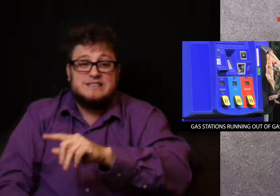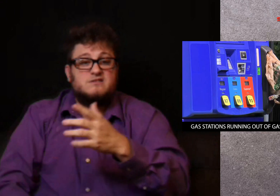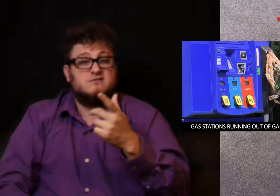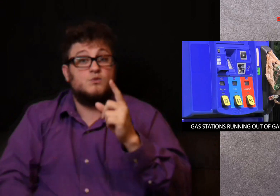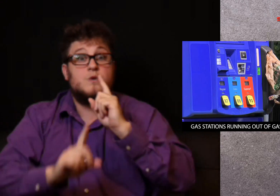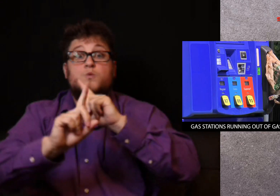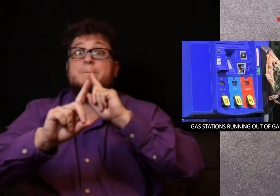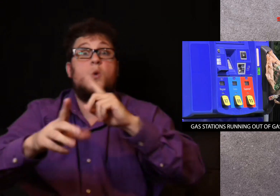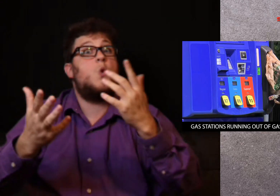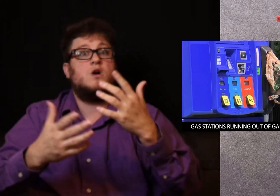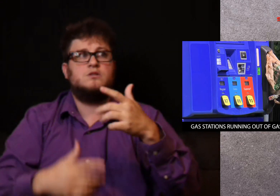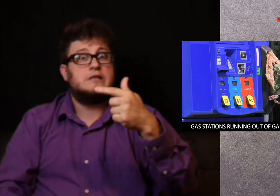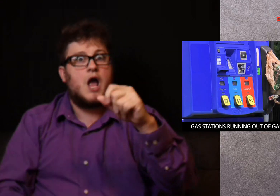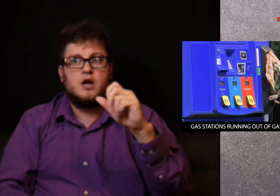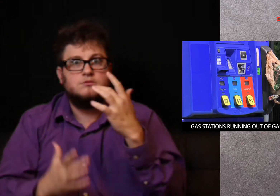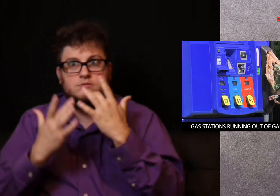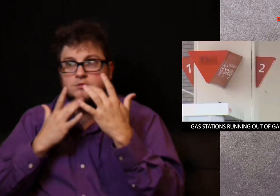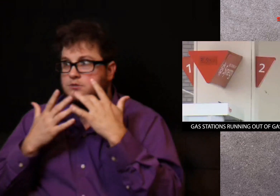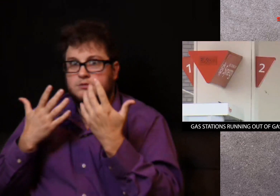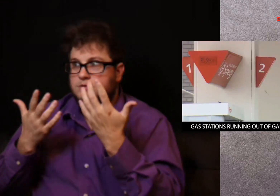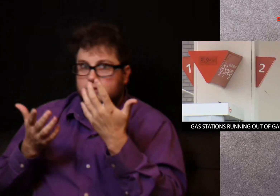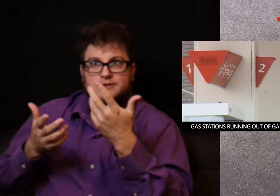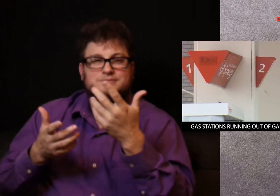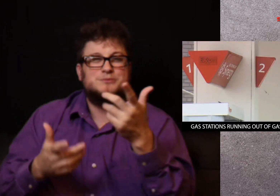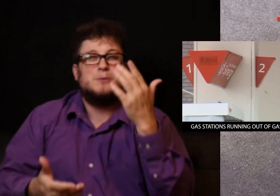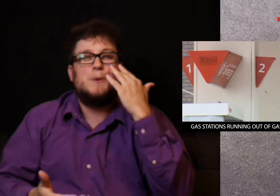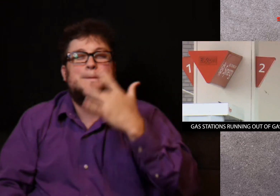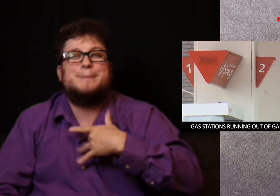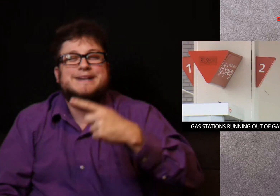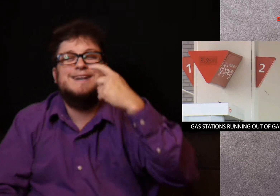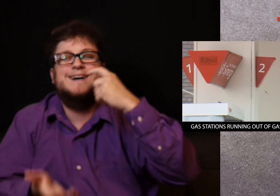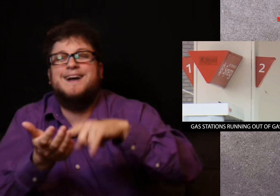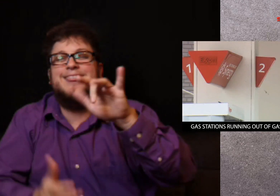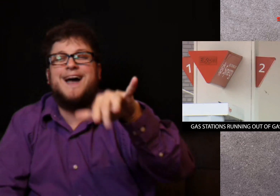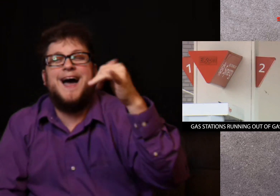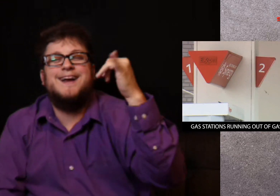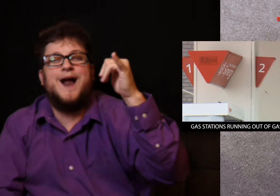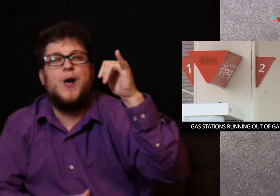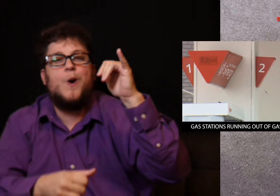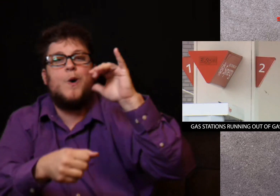And a number of areas are already reporting gas shortages.